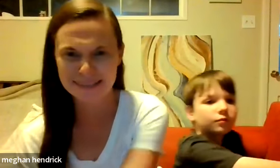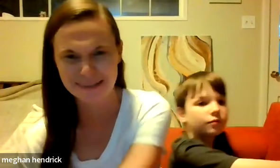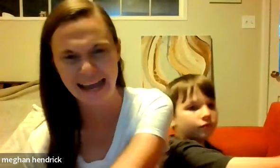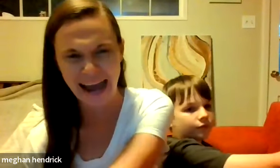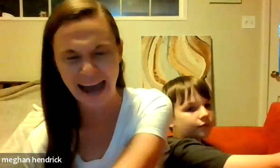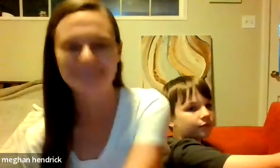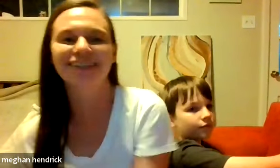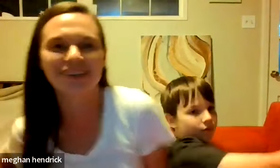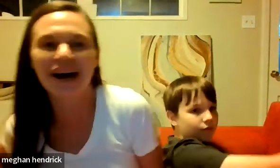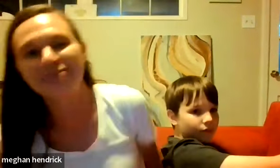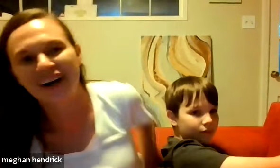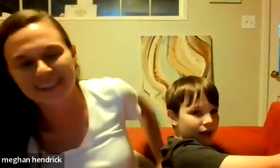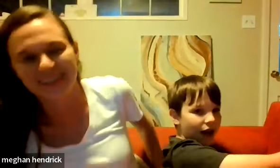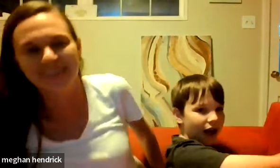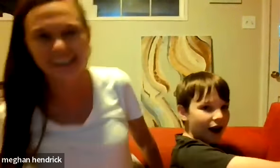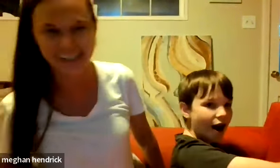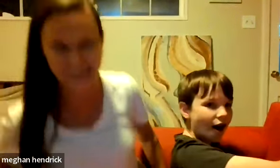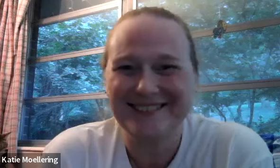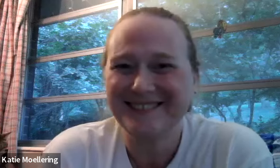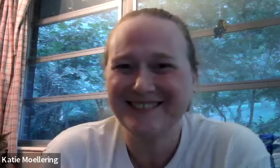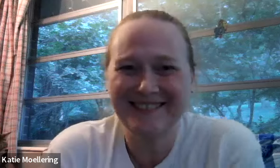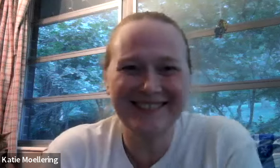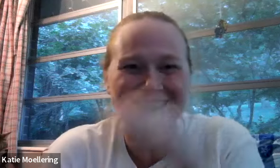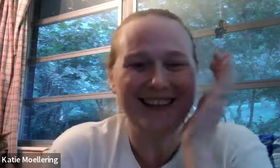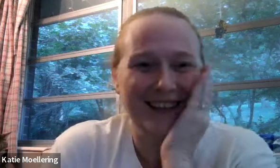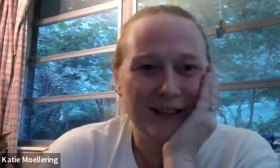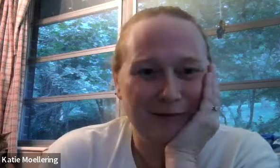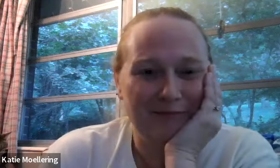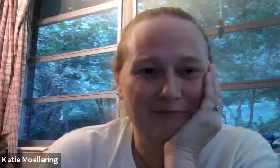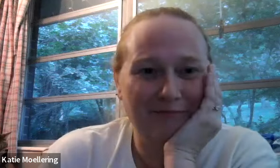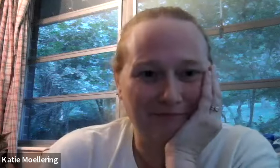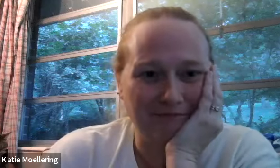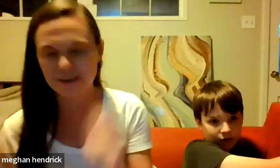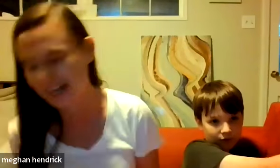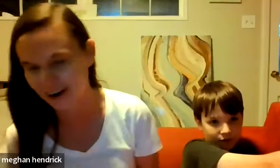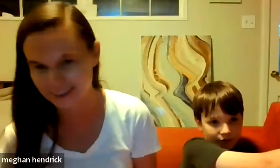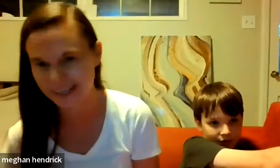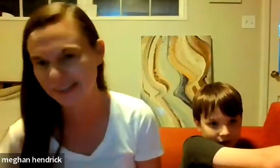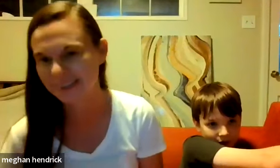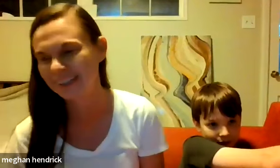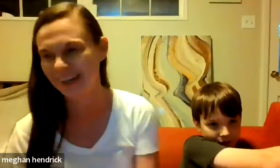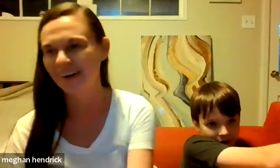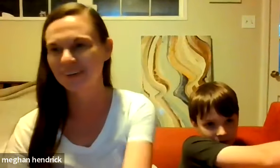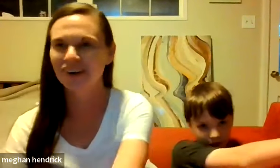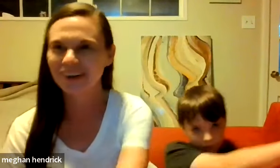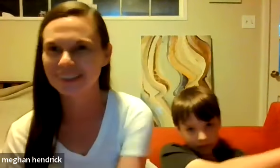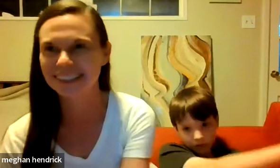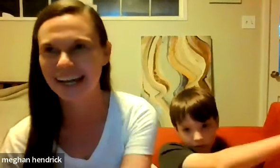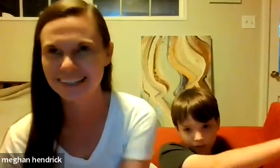to do that. So that would be awesome. Yeah, I know. I embarrassed my son. I went over and I talked to, all the girls in the